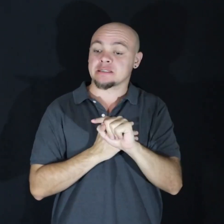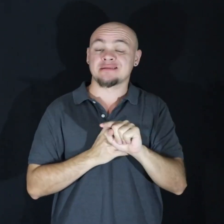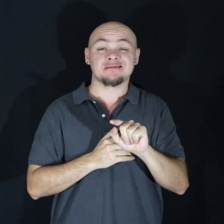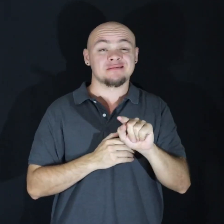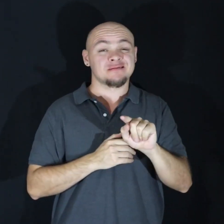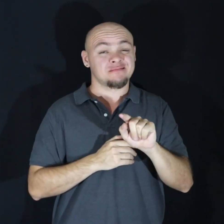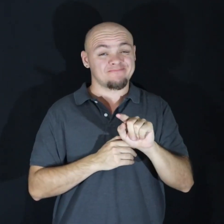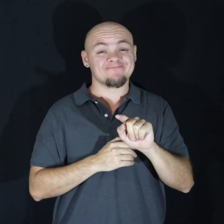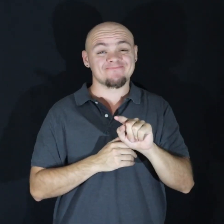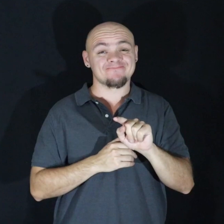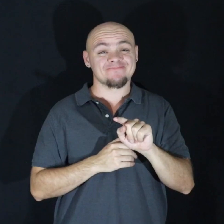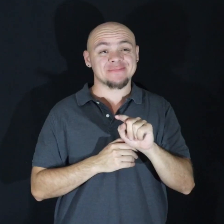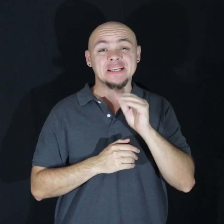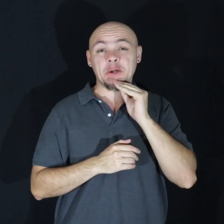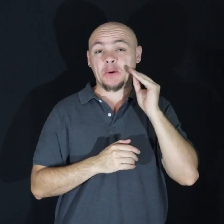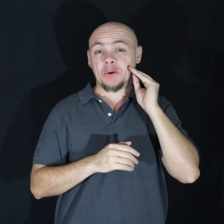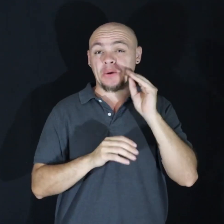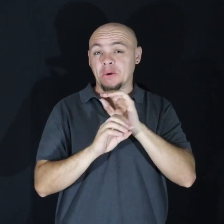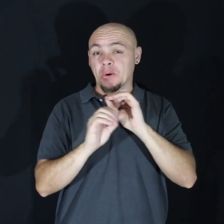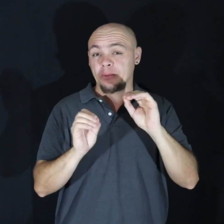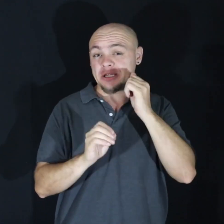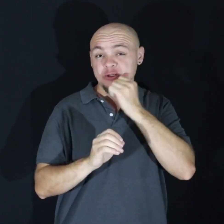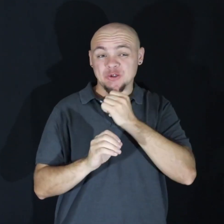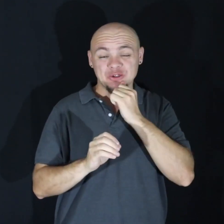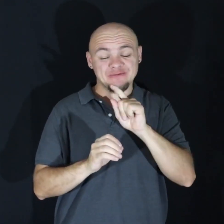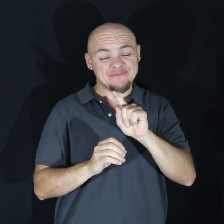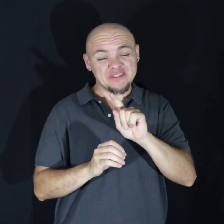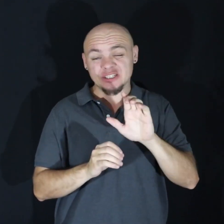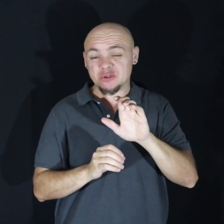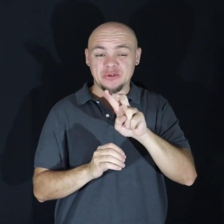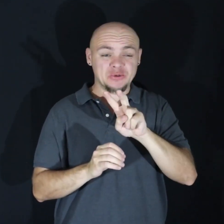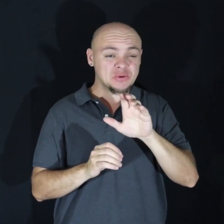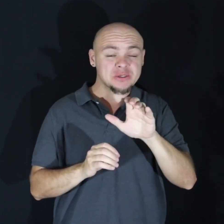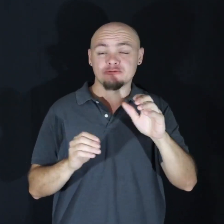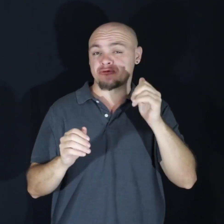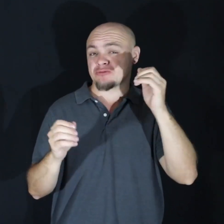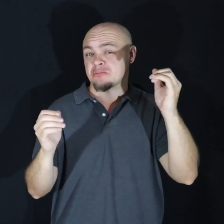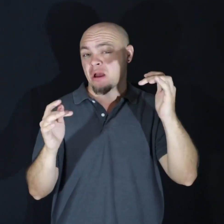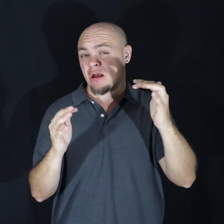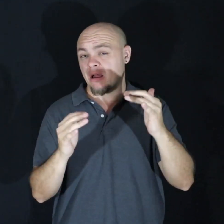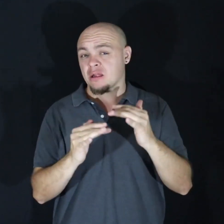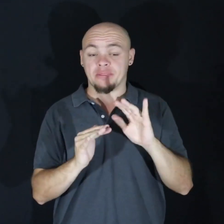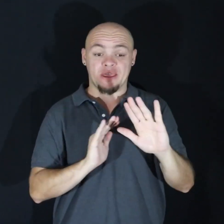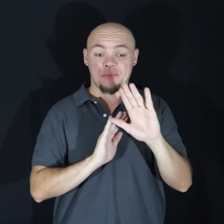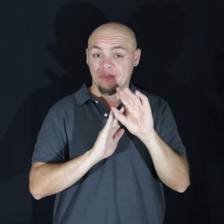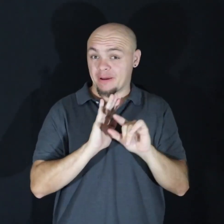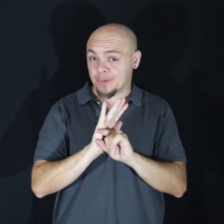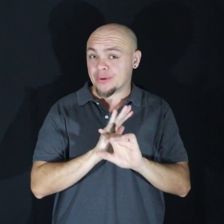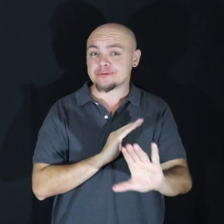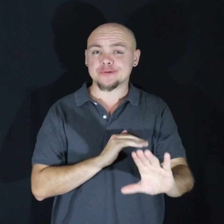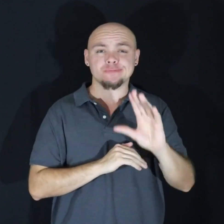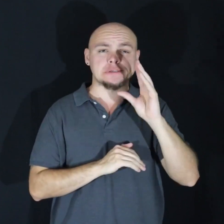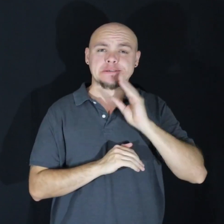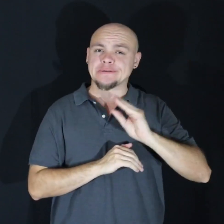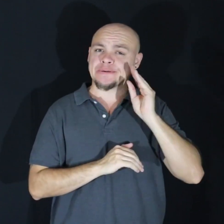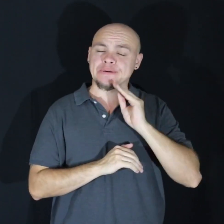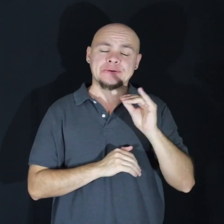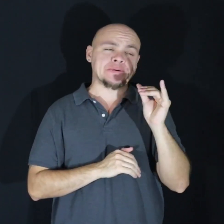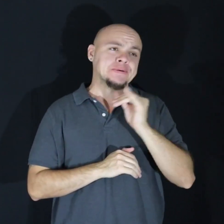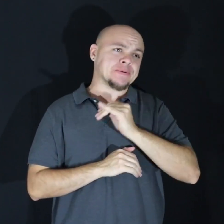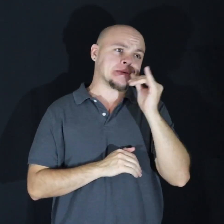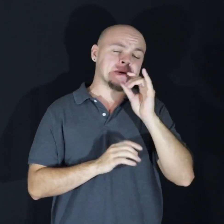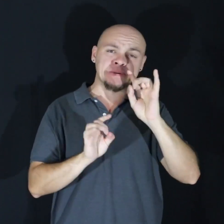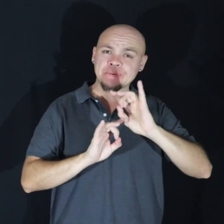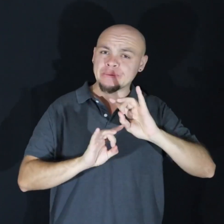Hundreds of otherwise homeless girls have come through our program. Their backgrounds and what they have endured would haunt you. Do you